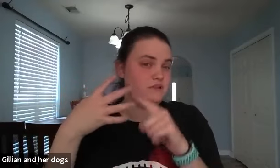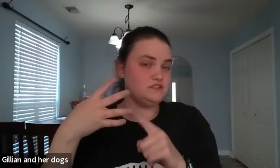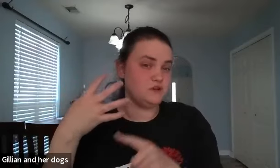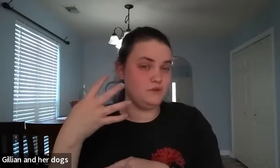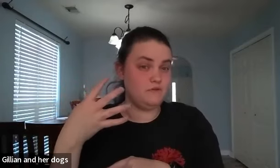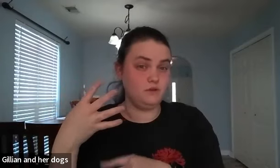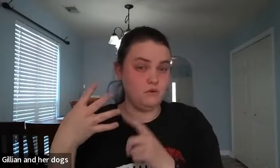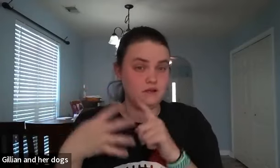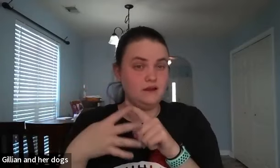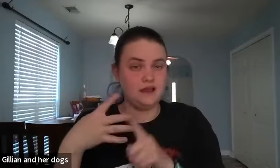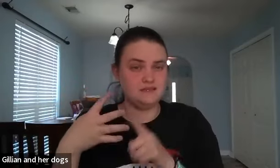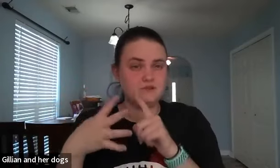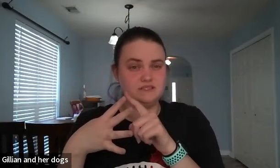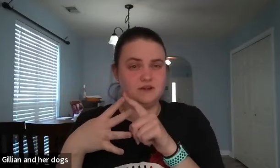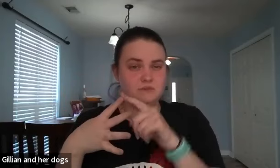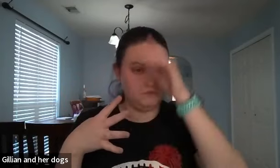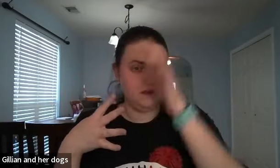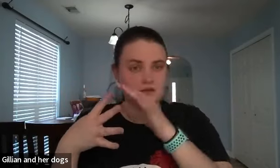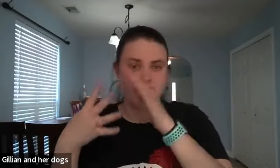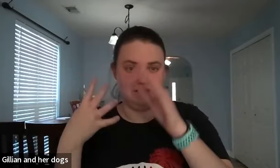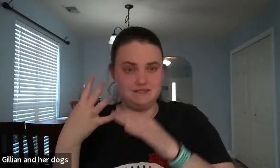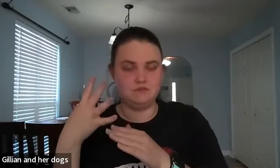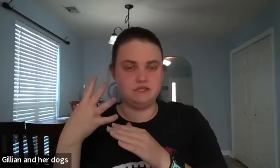could start with whoever you wanted. I typically start with parents and then siblings.